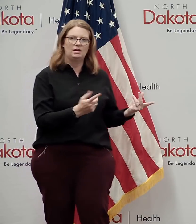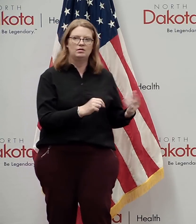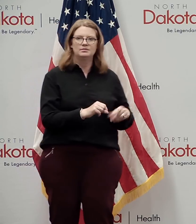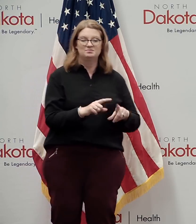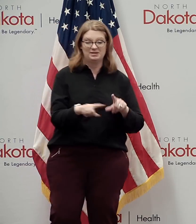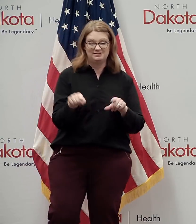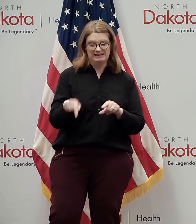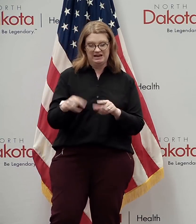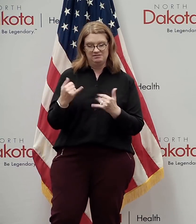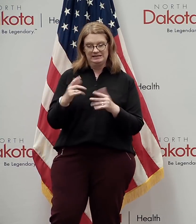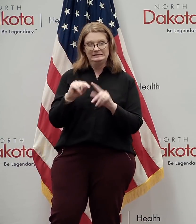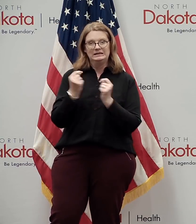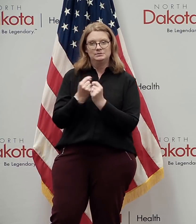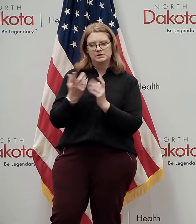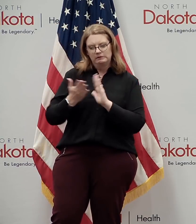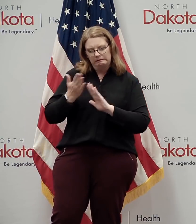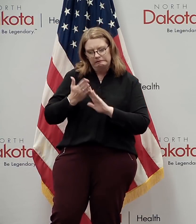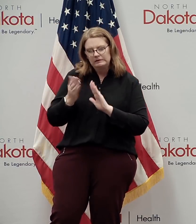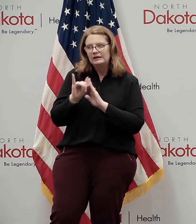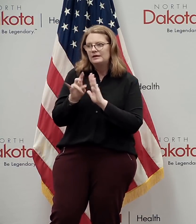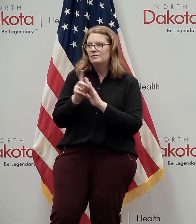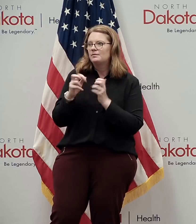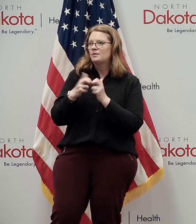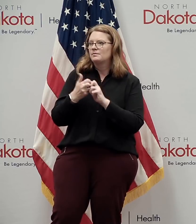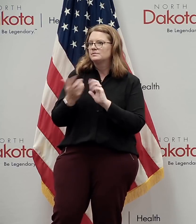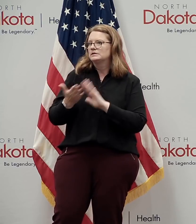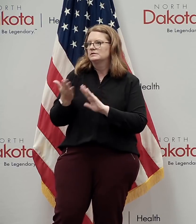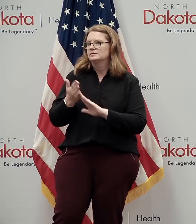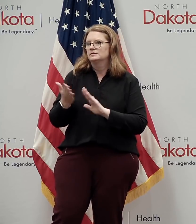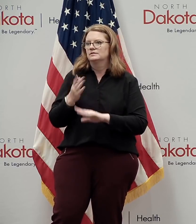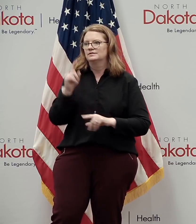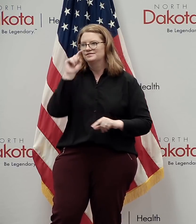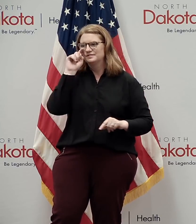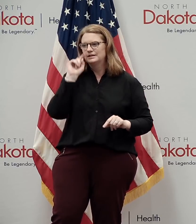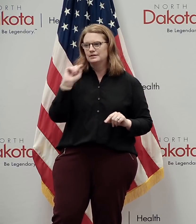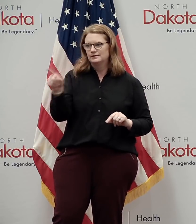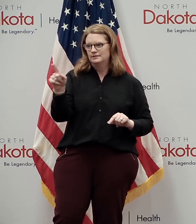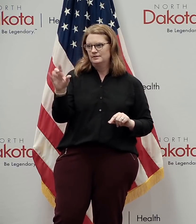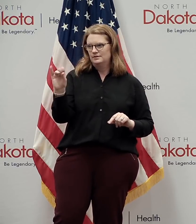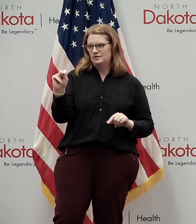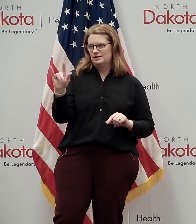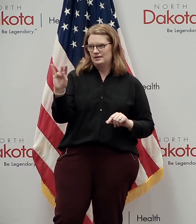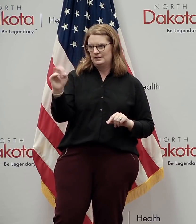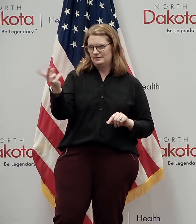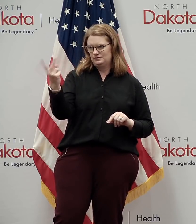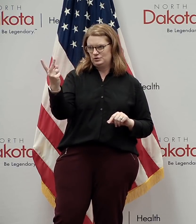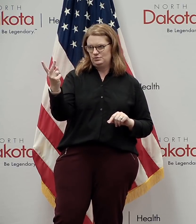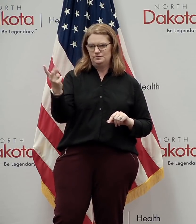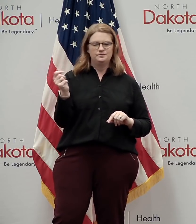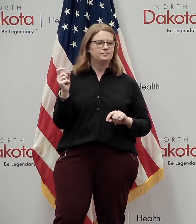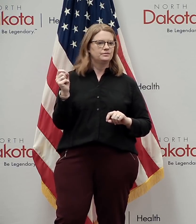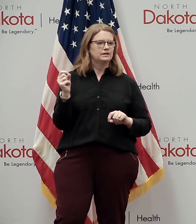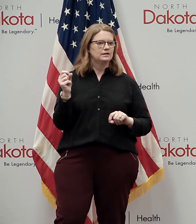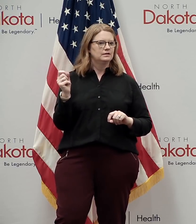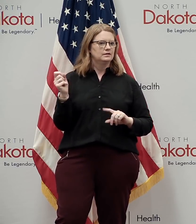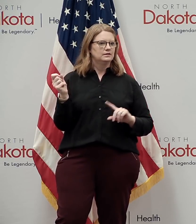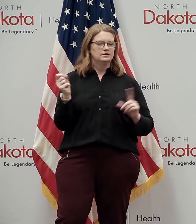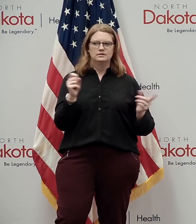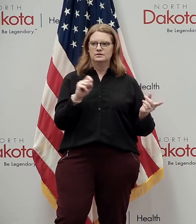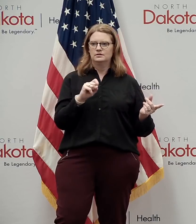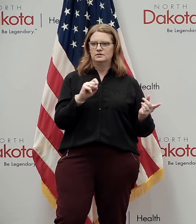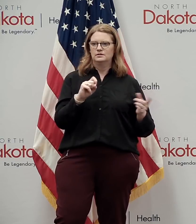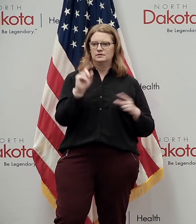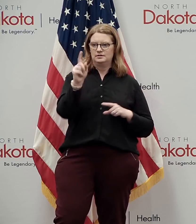teams working through it. I'm going to go back to Lane and online too, and then we'll swing back to the left